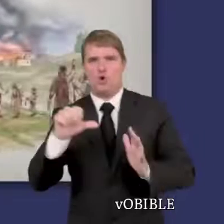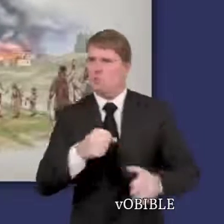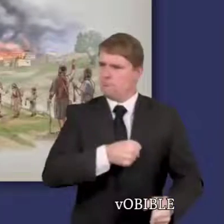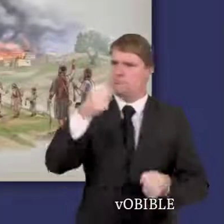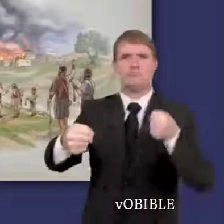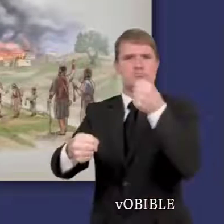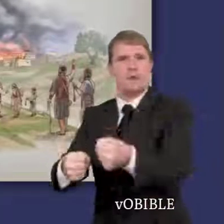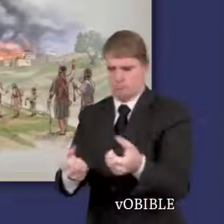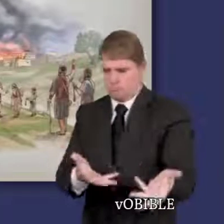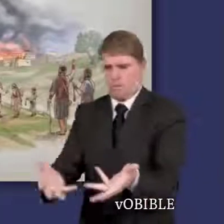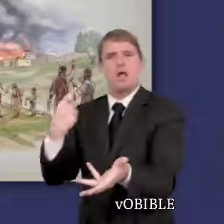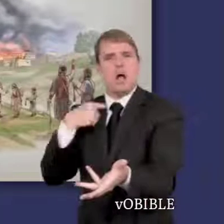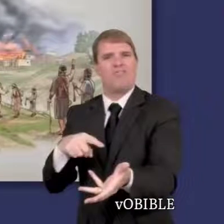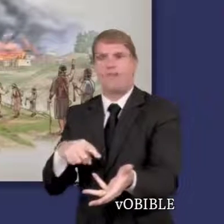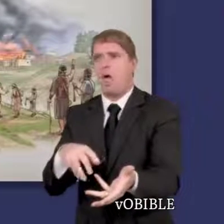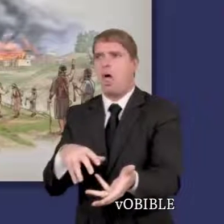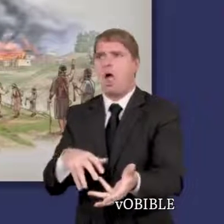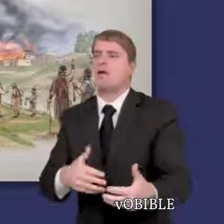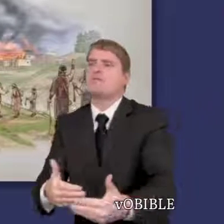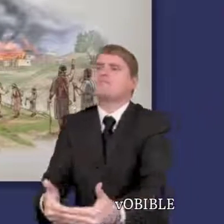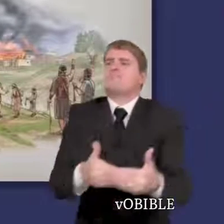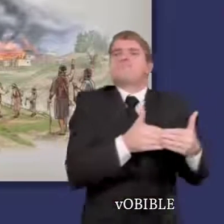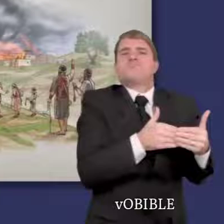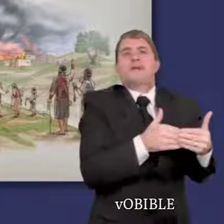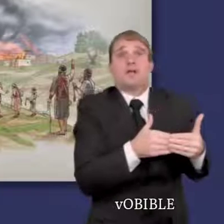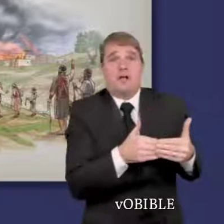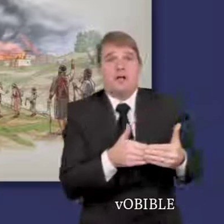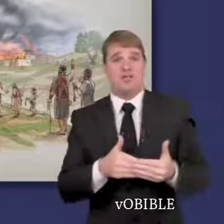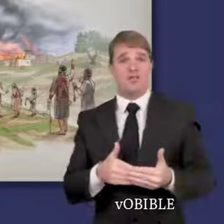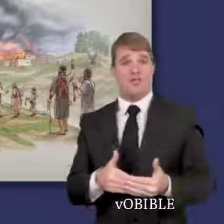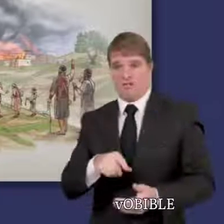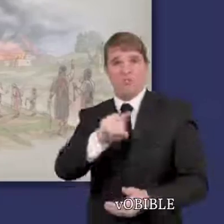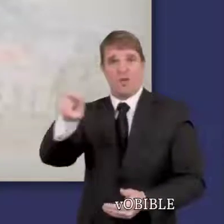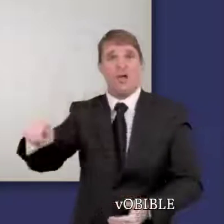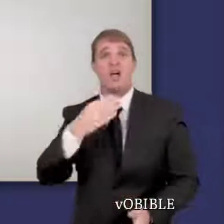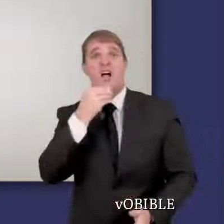other tribes war against Benjamin, almost wiping out the tribe.